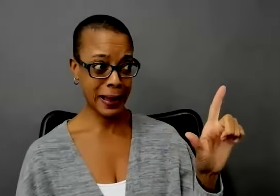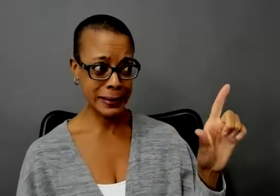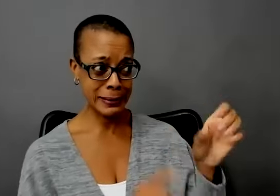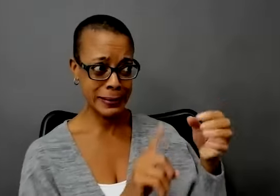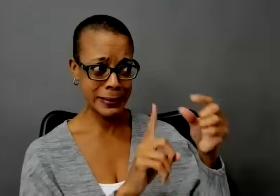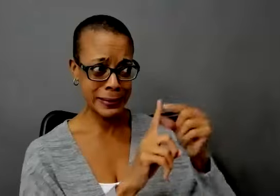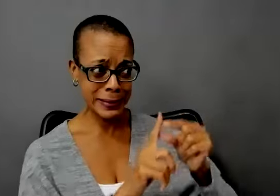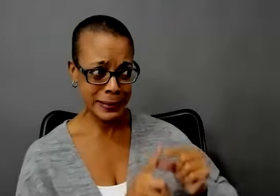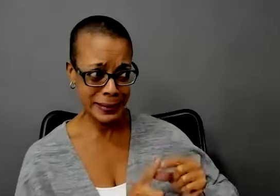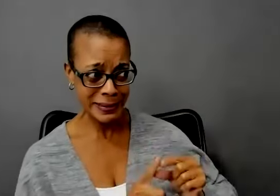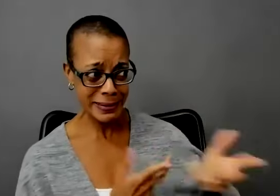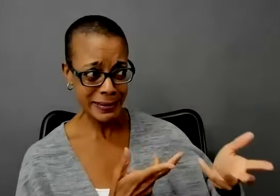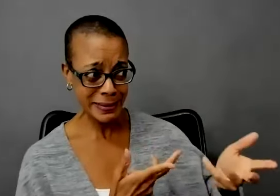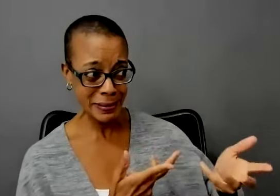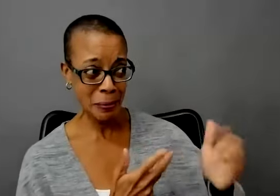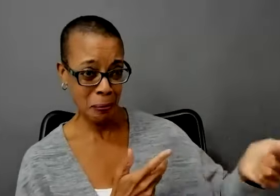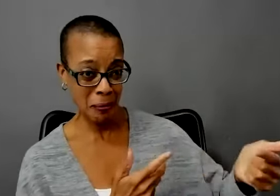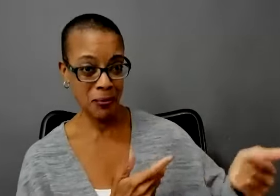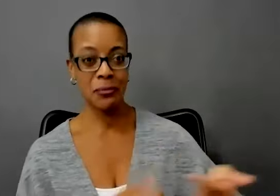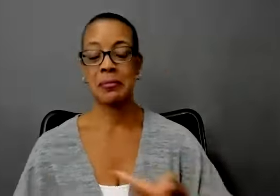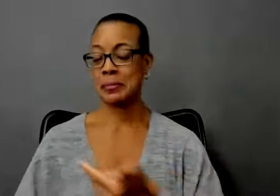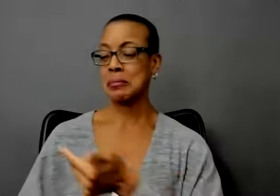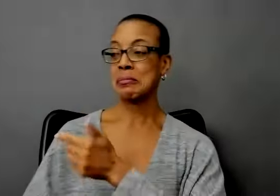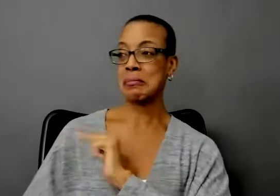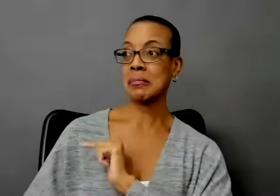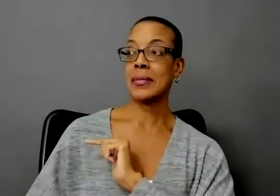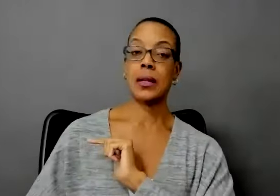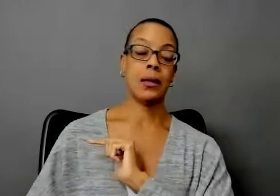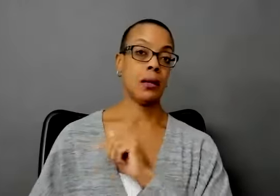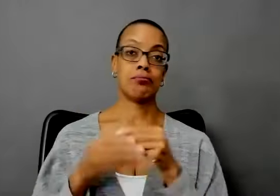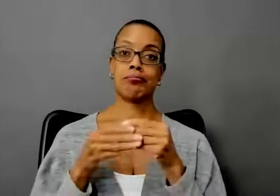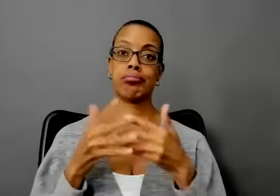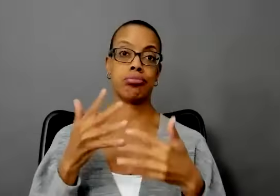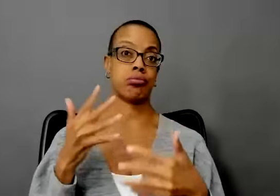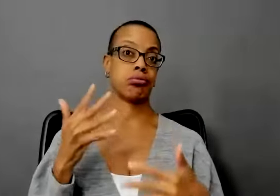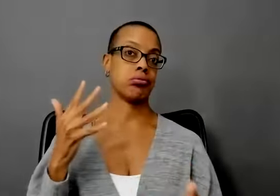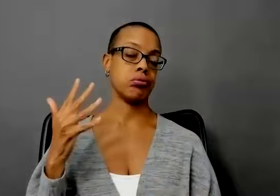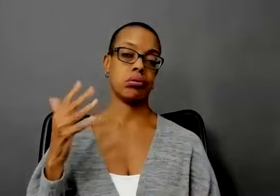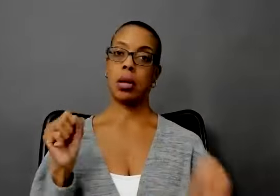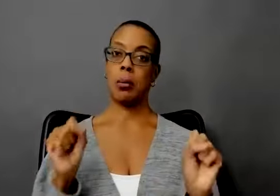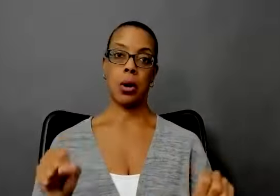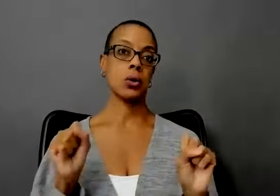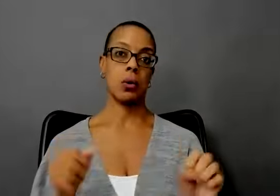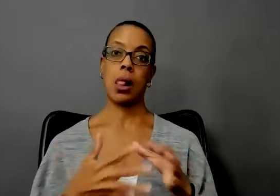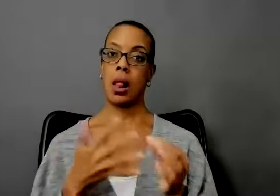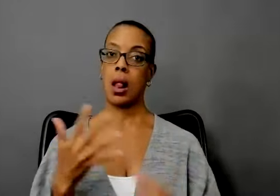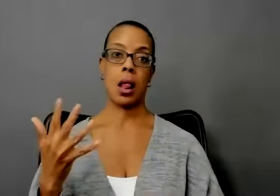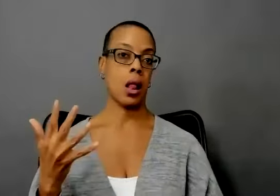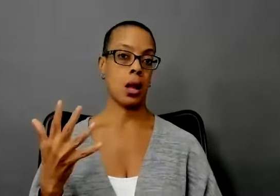I mean, it's so, there's so many things that could be possible. I think it would be great